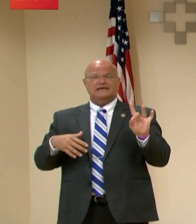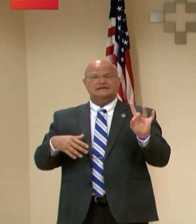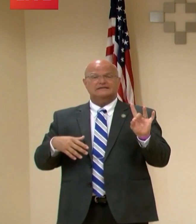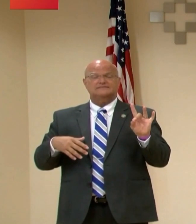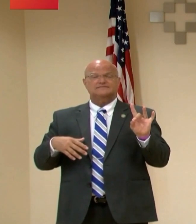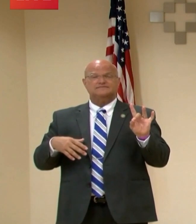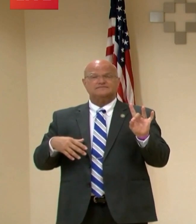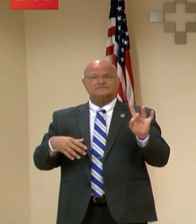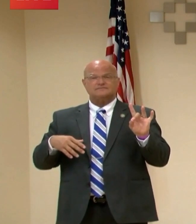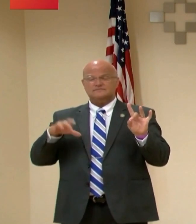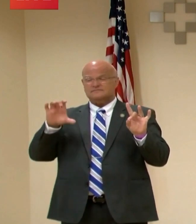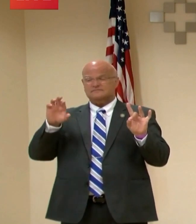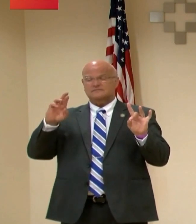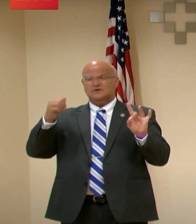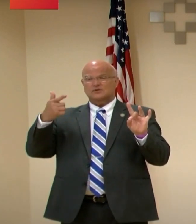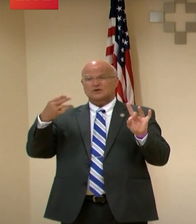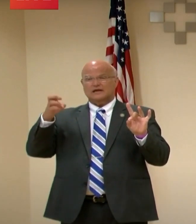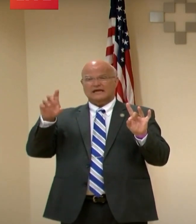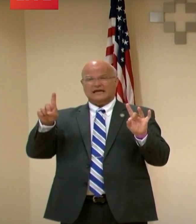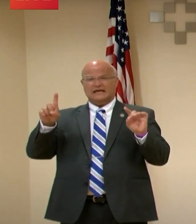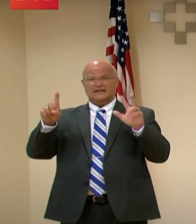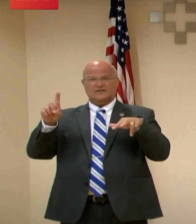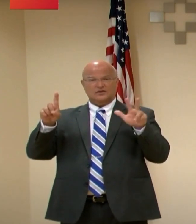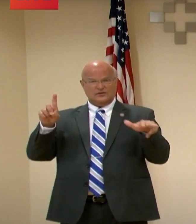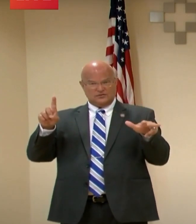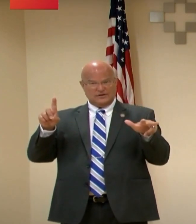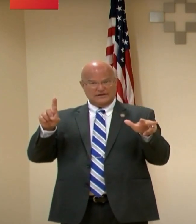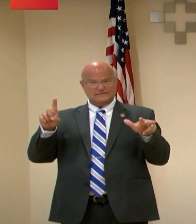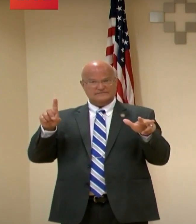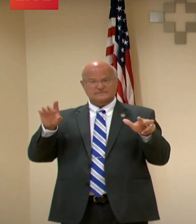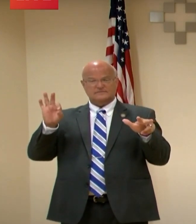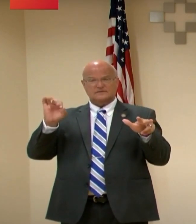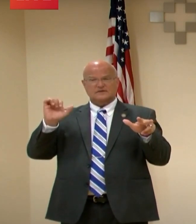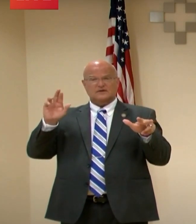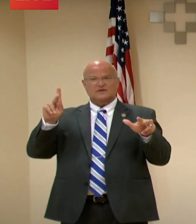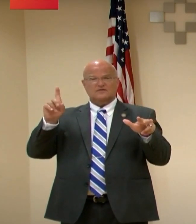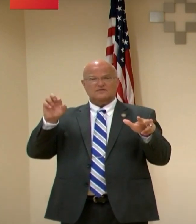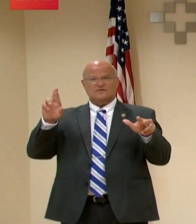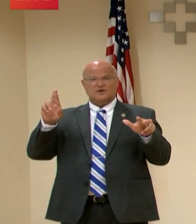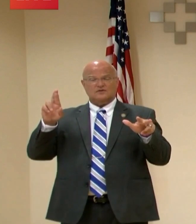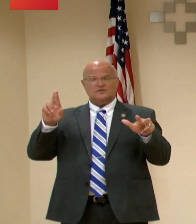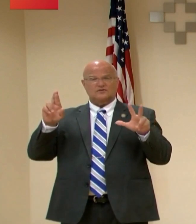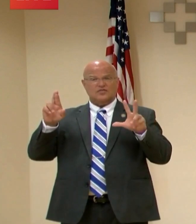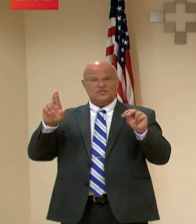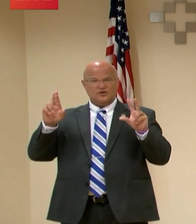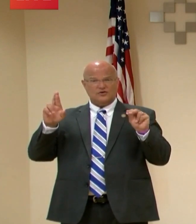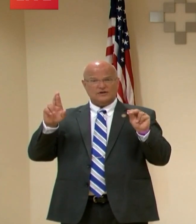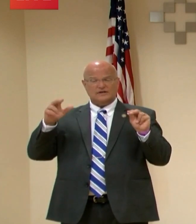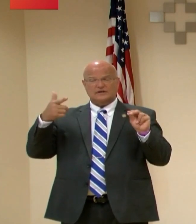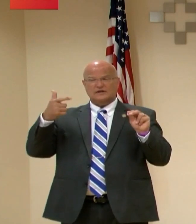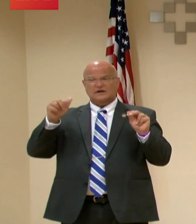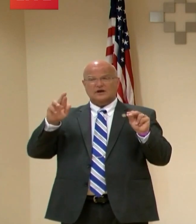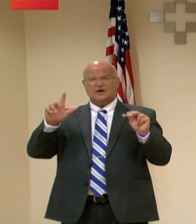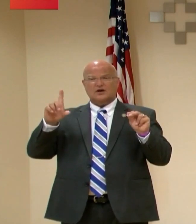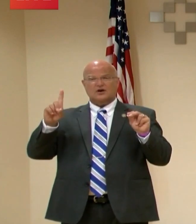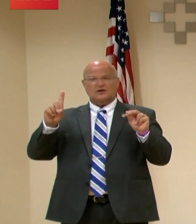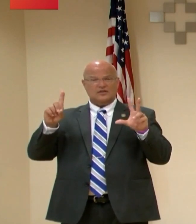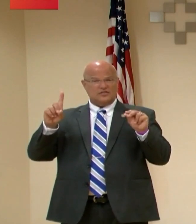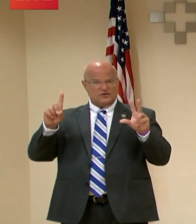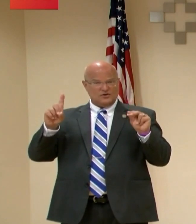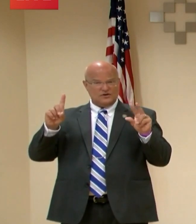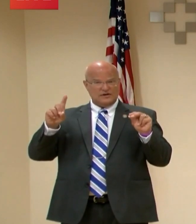new cases, Craighead County 33, Faulkner County 30, Garland County